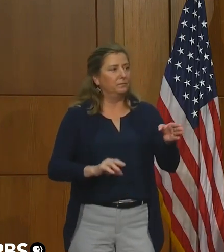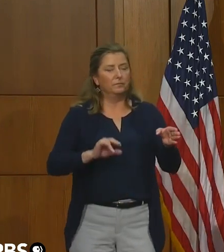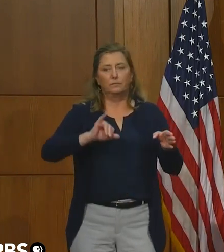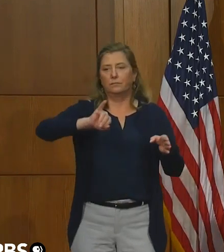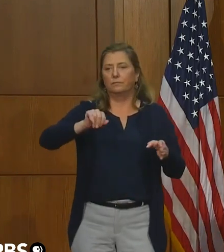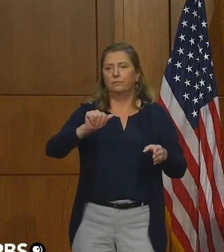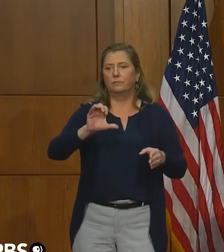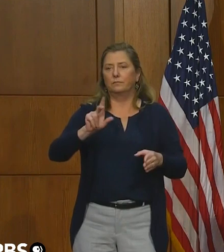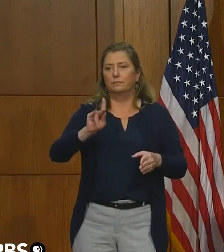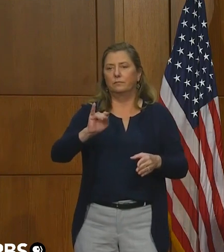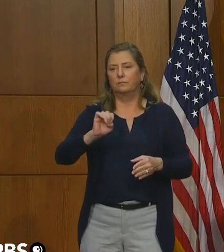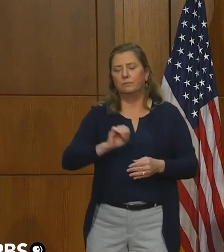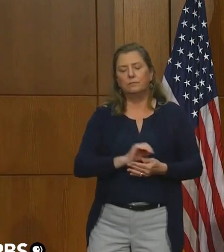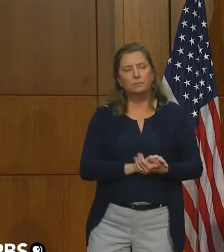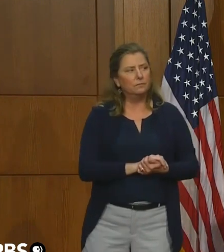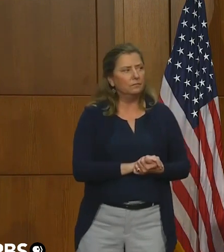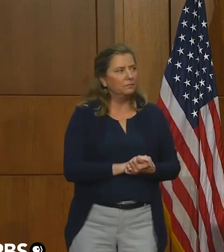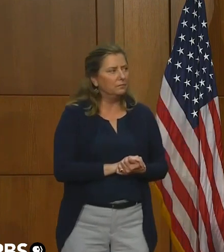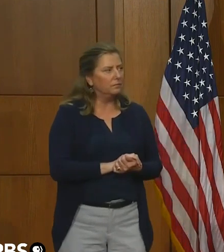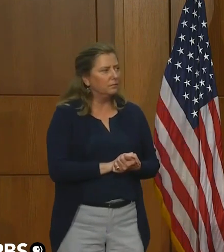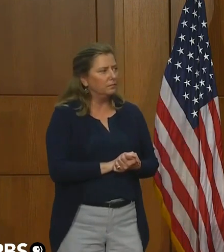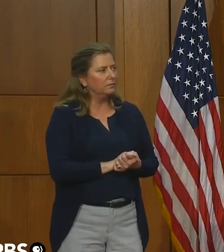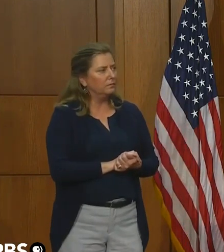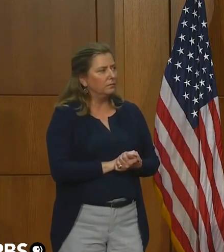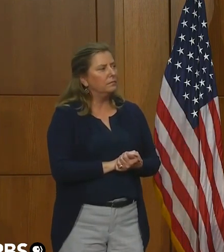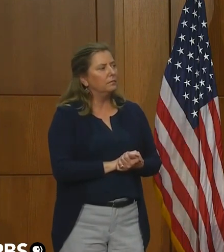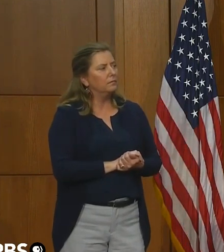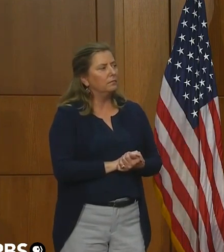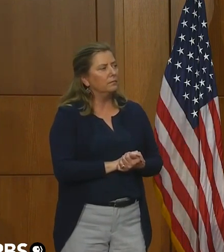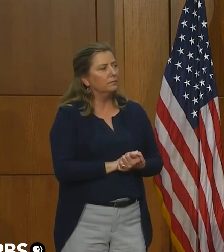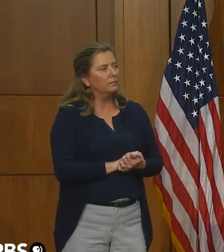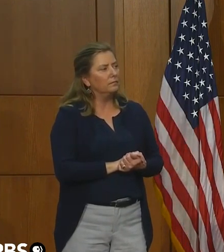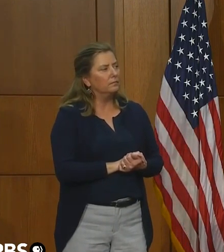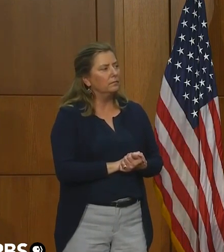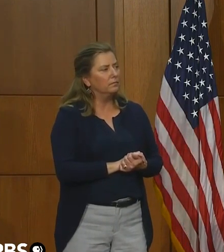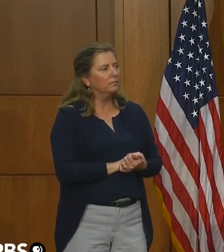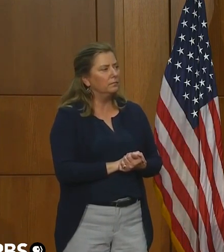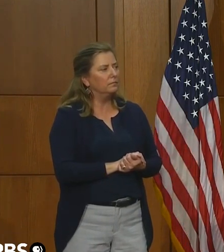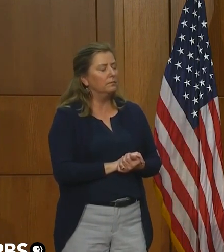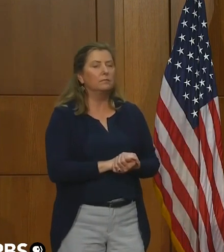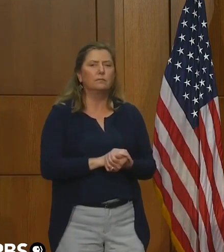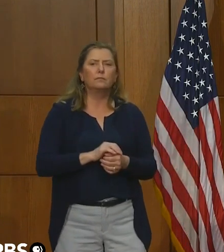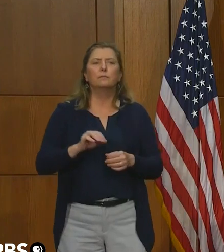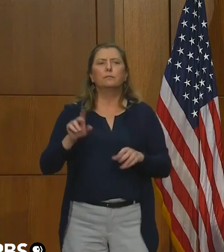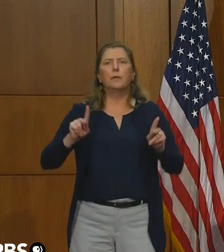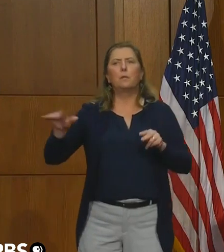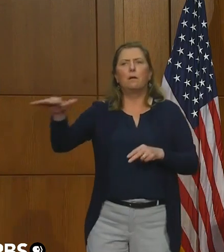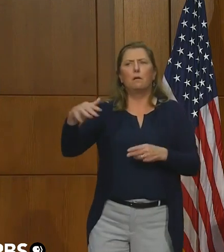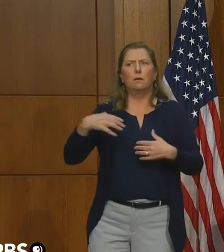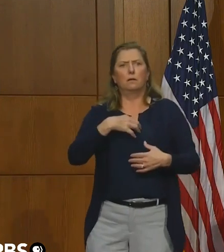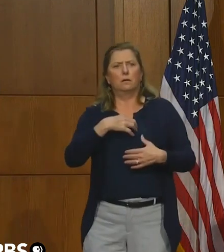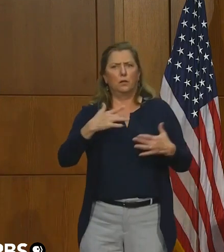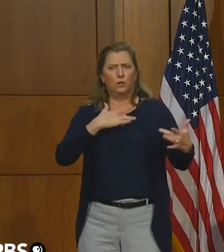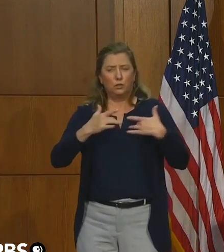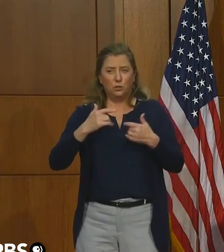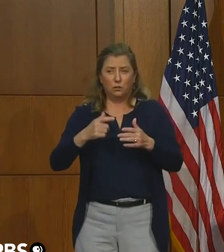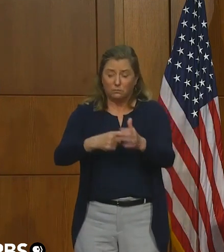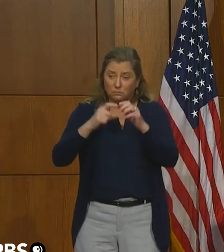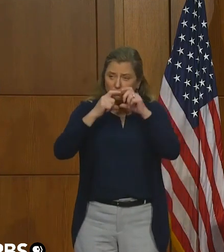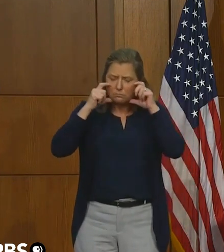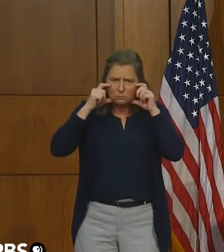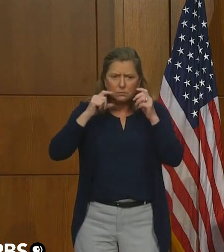Yeah, I think some people that are opposed or concerned about a mask mandate are worried about once you start it, when does it end? So do you have a sense of the